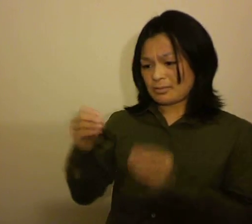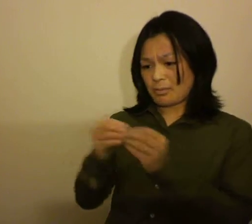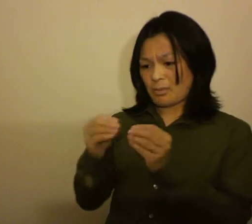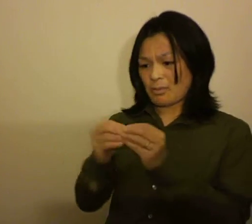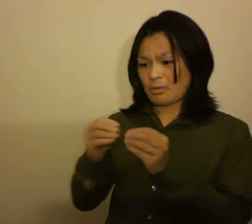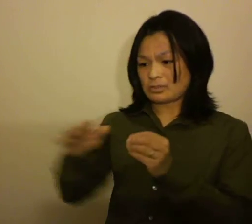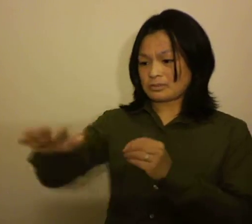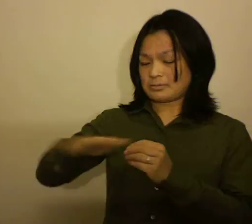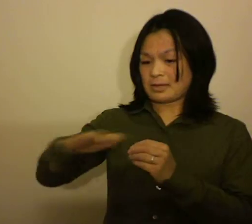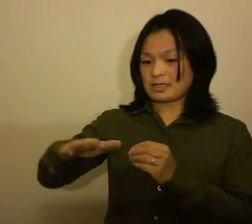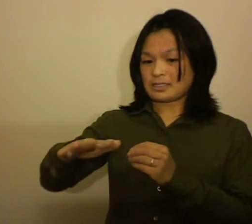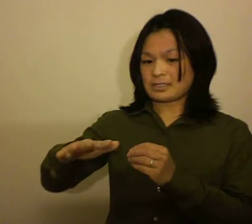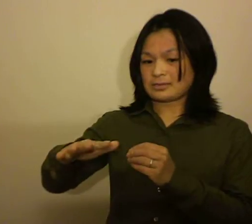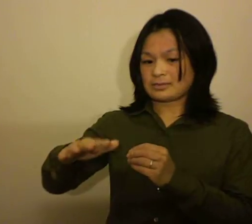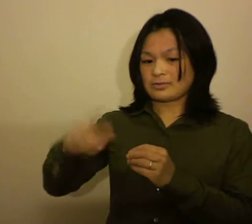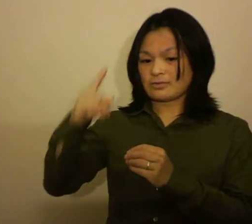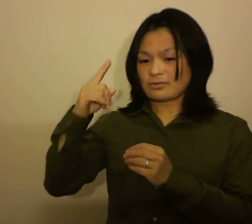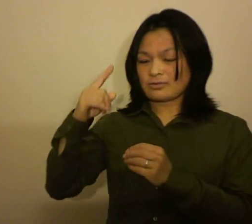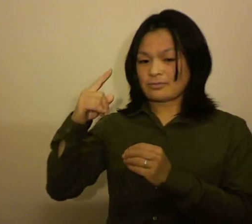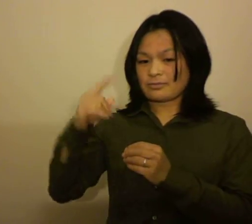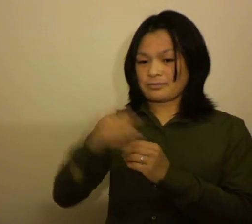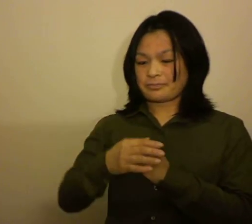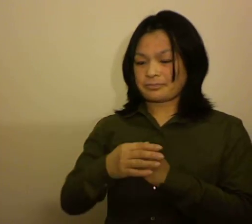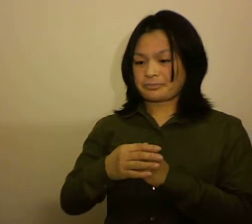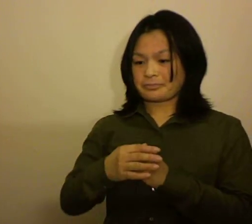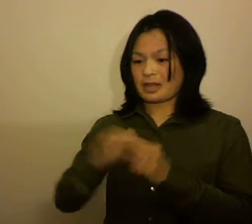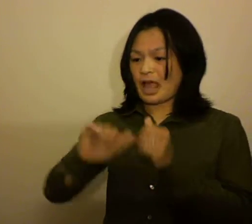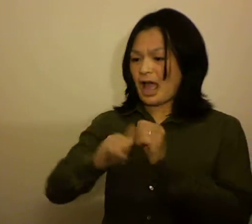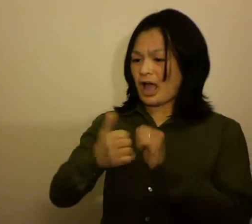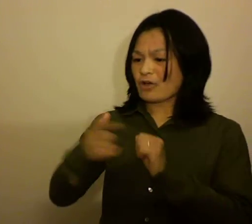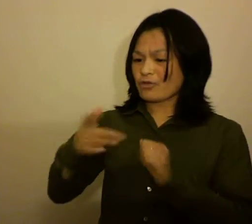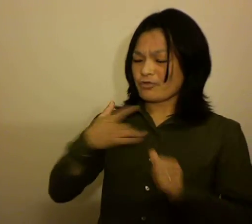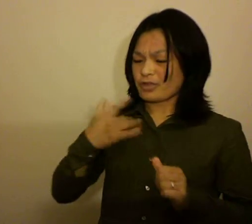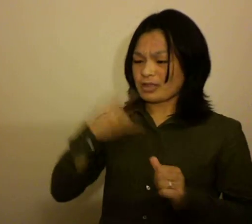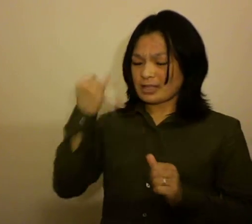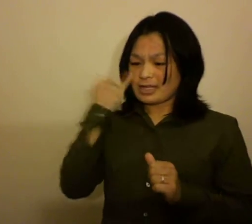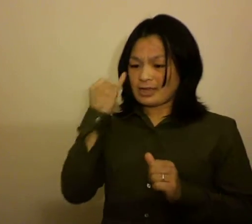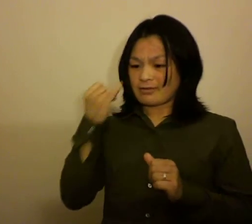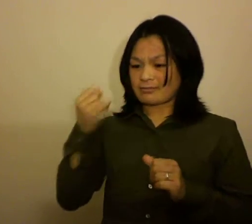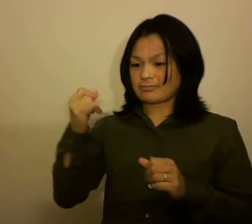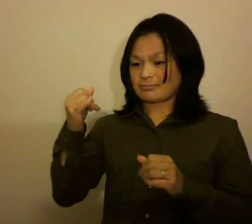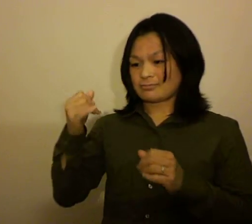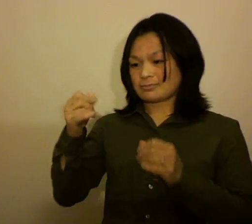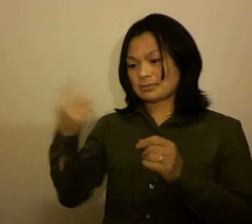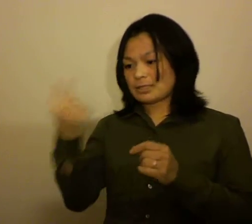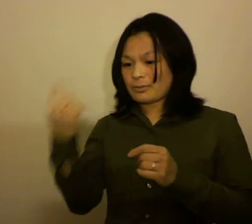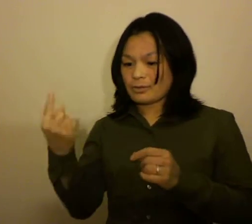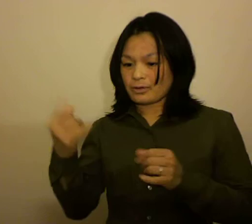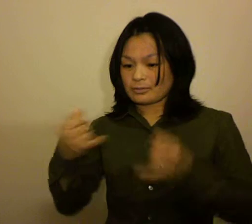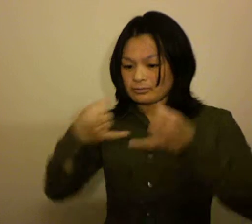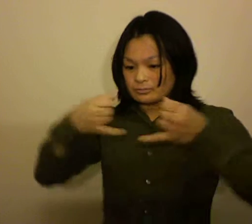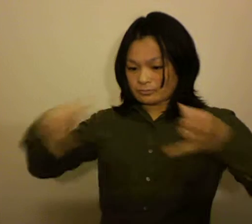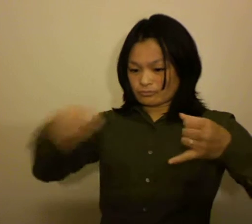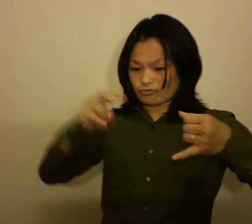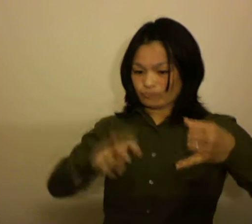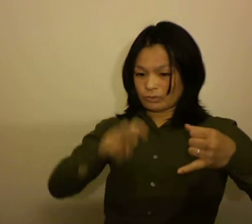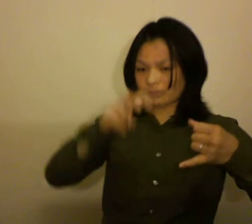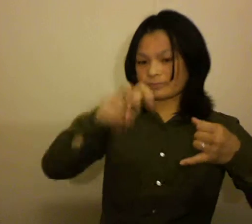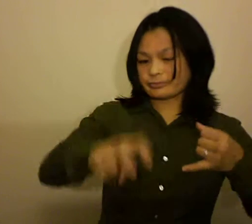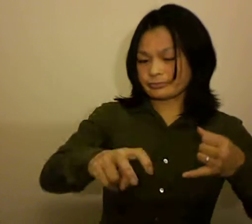you feel when people cross your personal boundaries? And do you think it's a good idea to have personal boundaries and to know what your